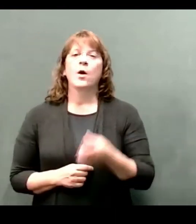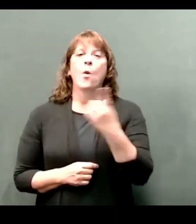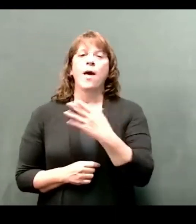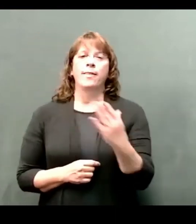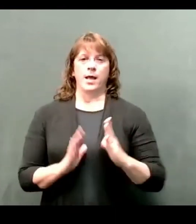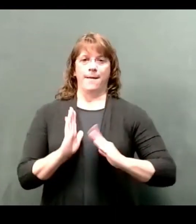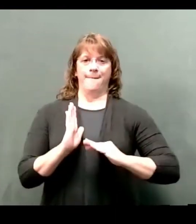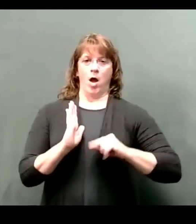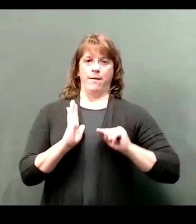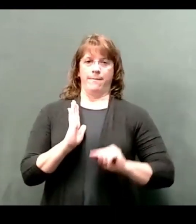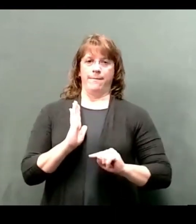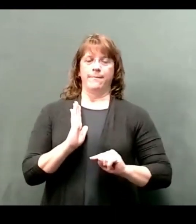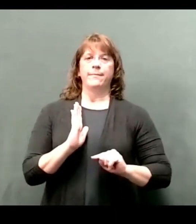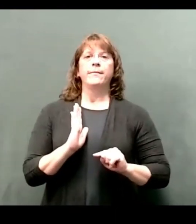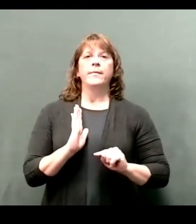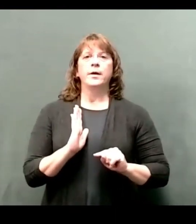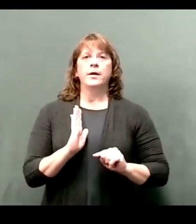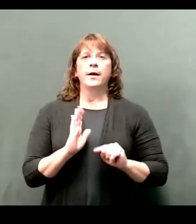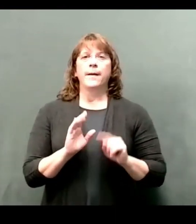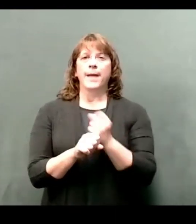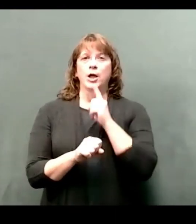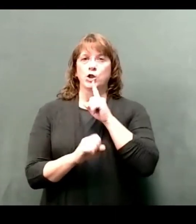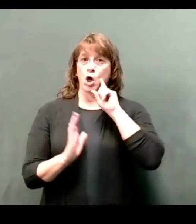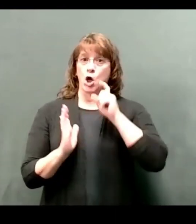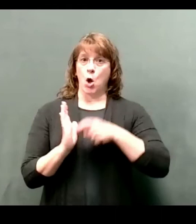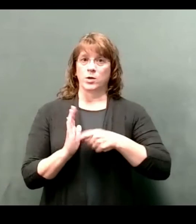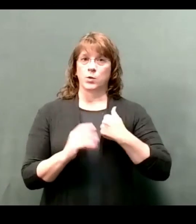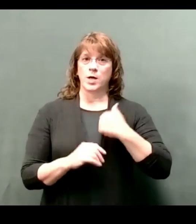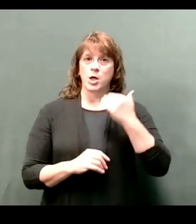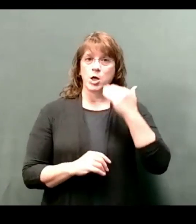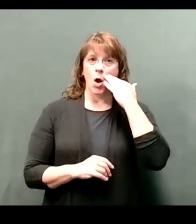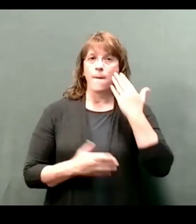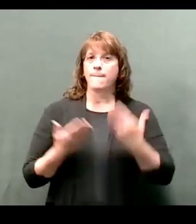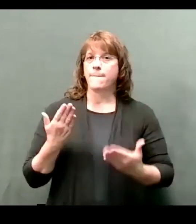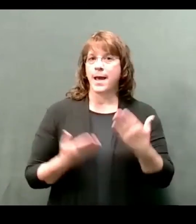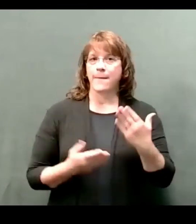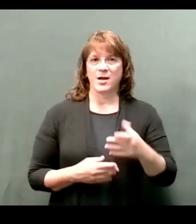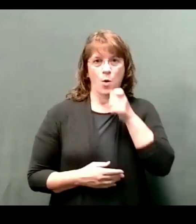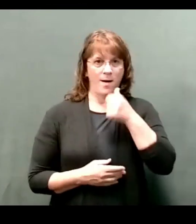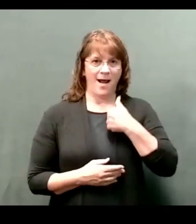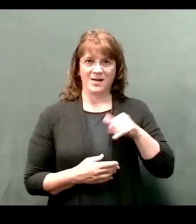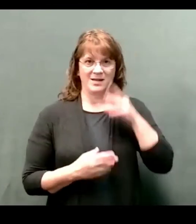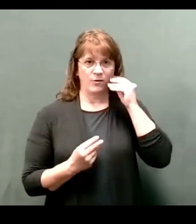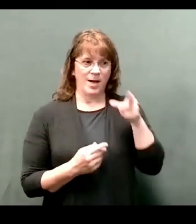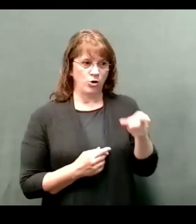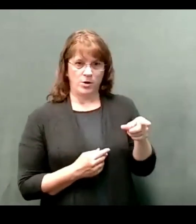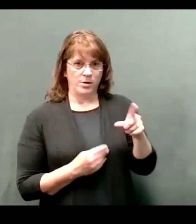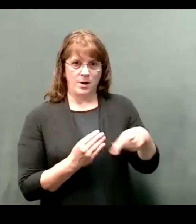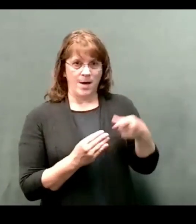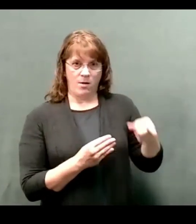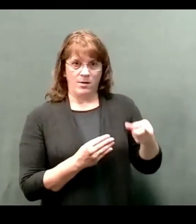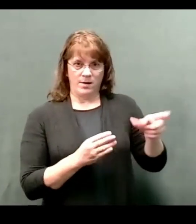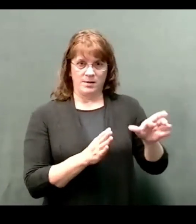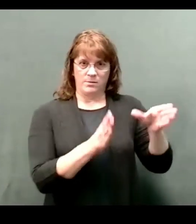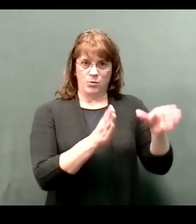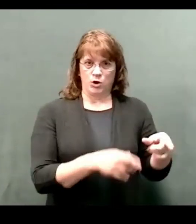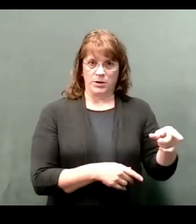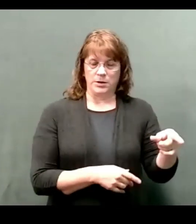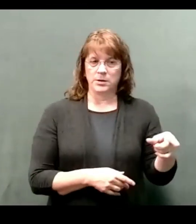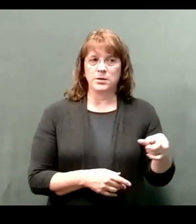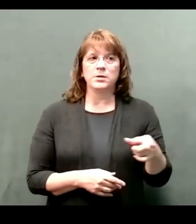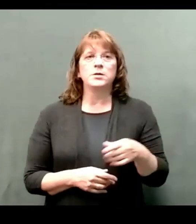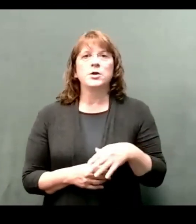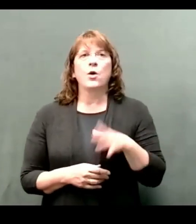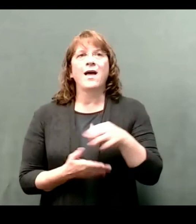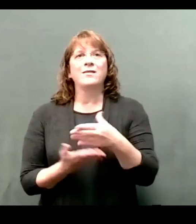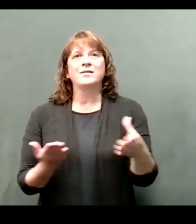we want to do down here is just be sure that we're noting that we know that you might not have this information, right? This is stuff that we really